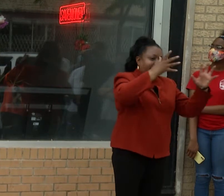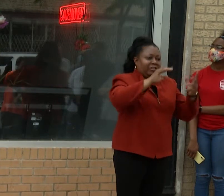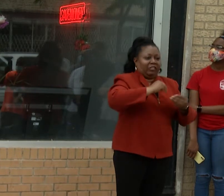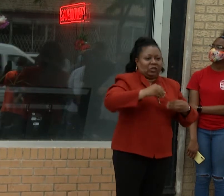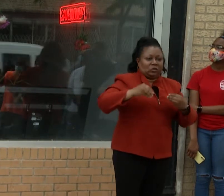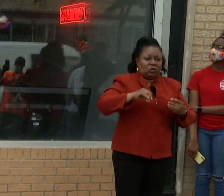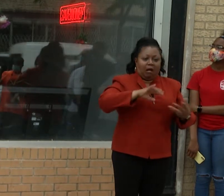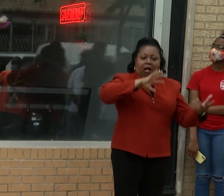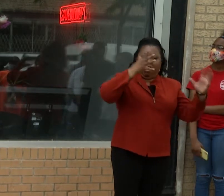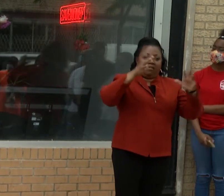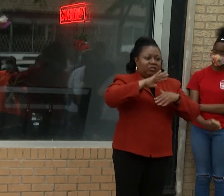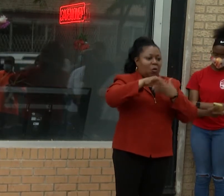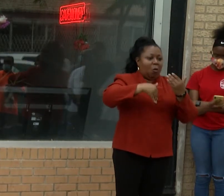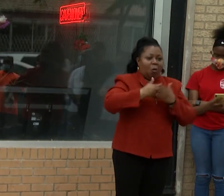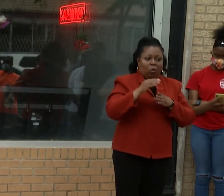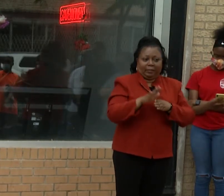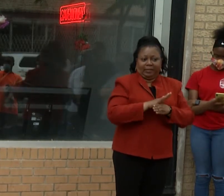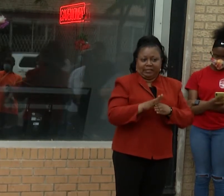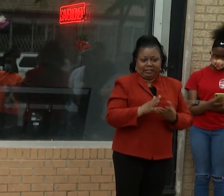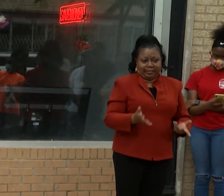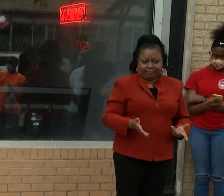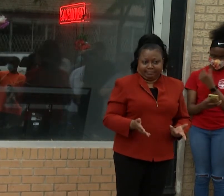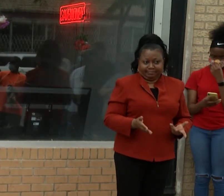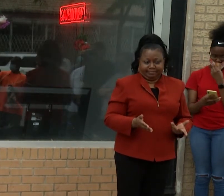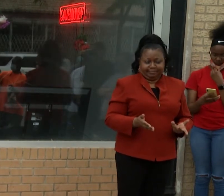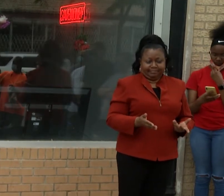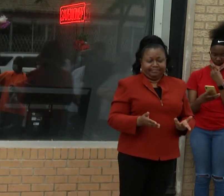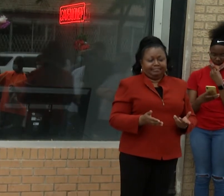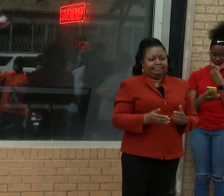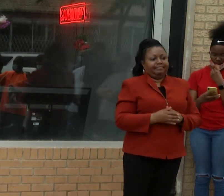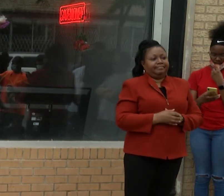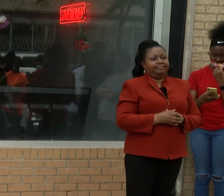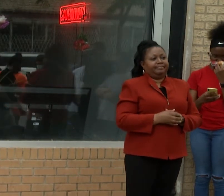and ransacked our business.